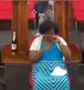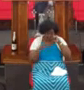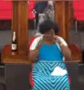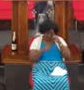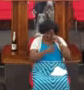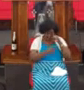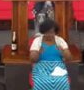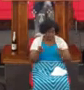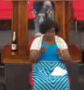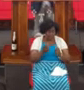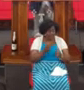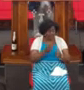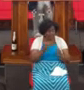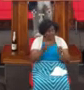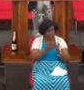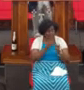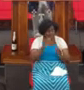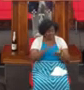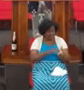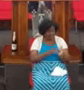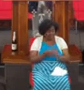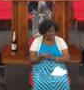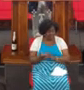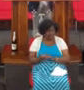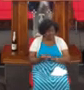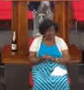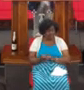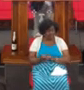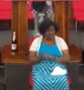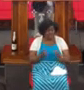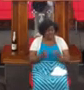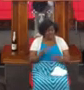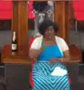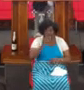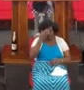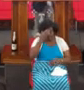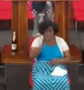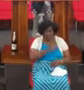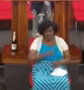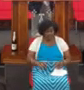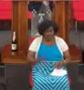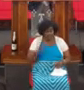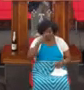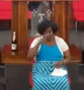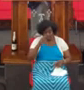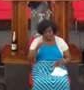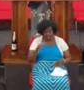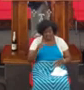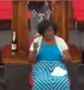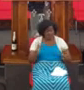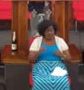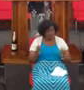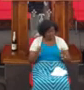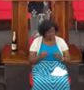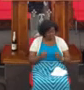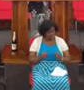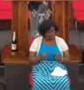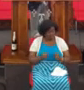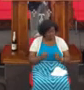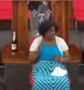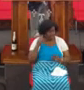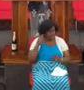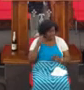Jesus. Let's start. If you do not know the Lord and you're watching, and you're troubled,